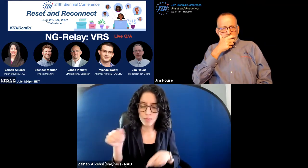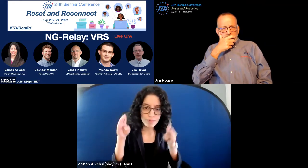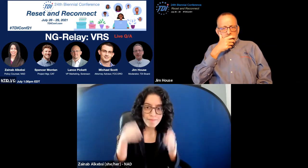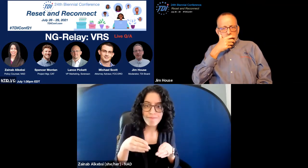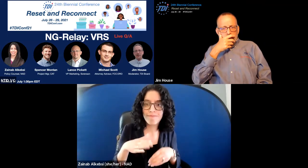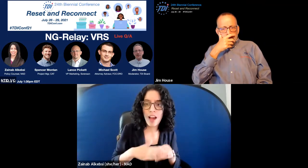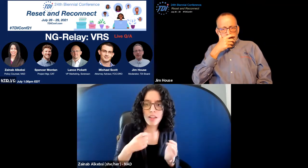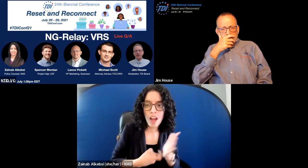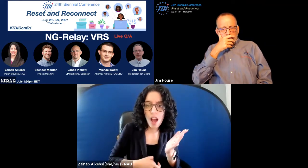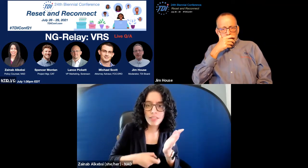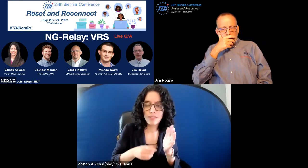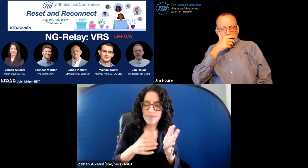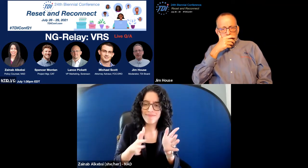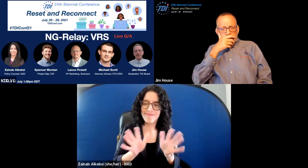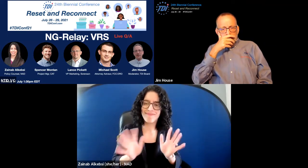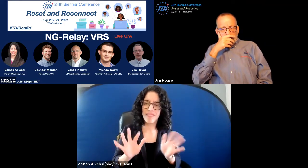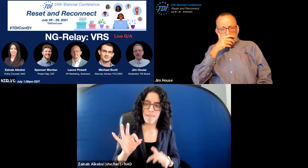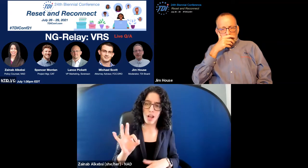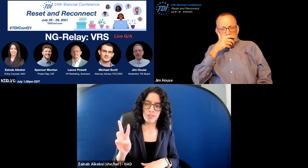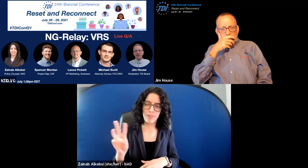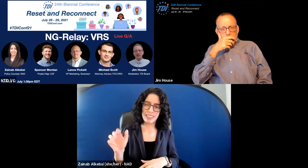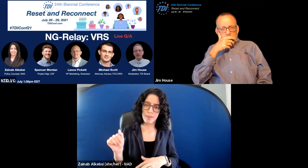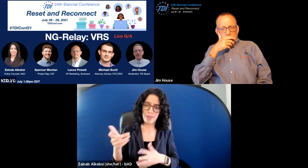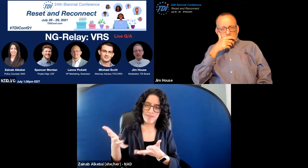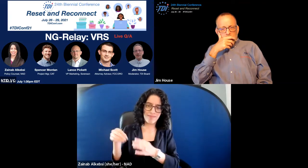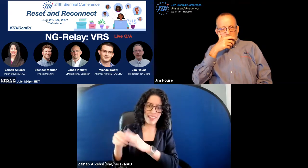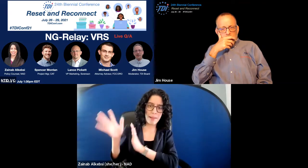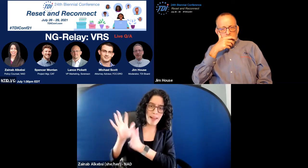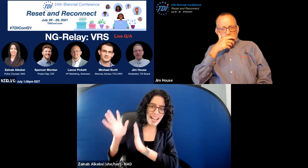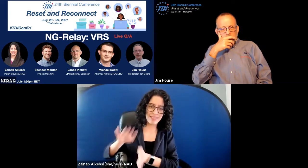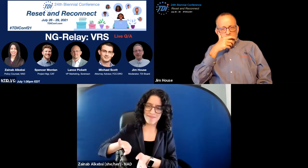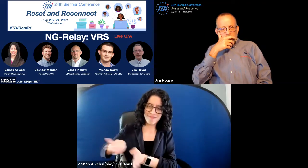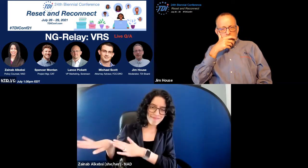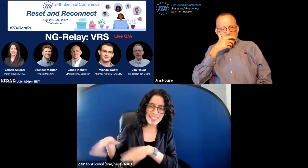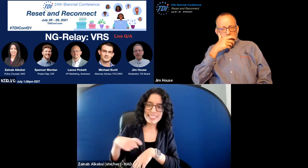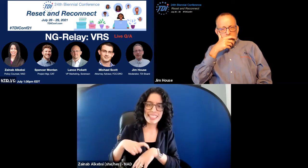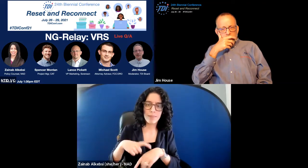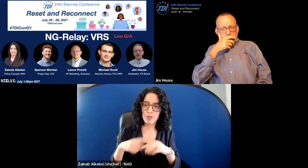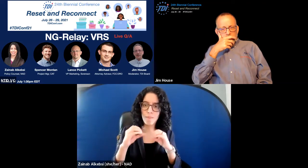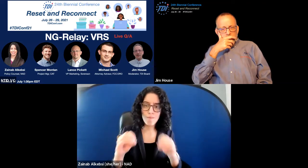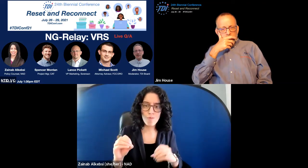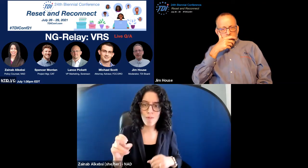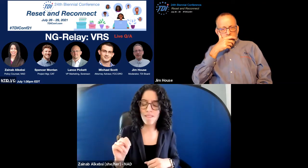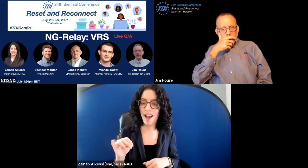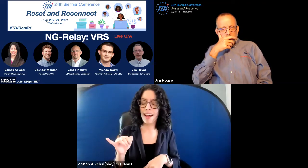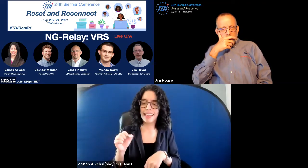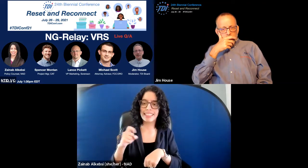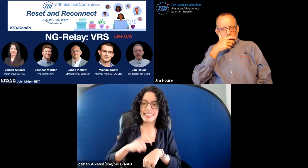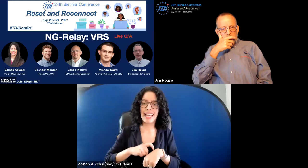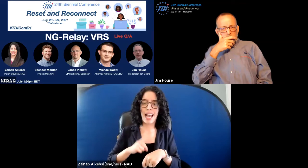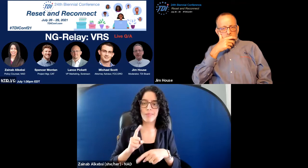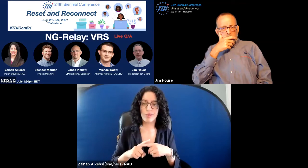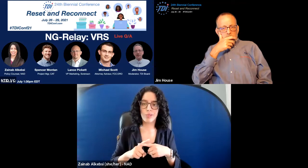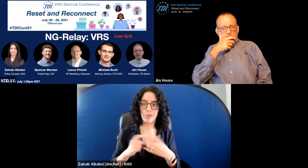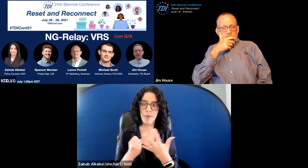fraud, waste, and abuse, FWA, on the causes. Fraud, waste, and abuse is a thing that happened in the past. It's time to